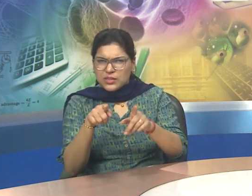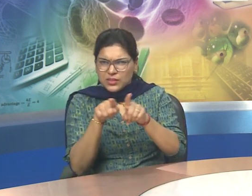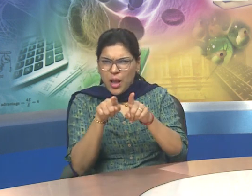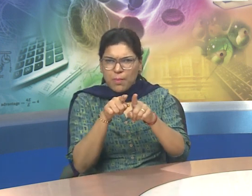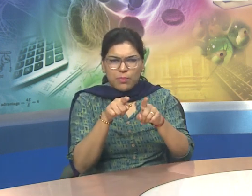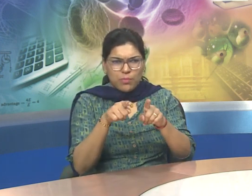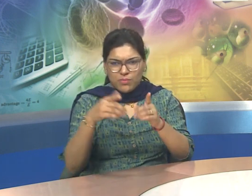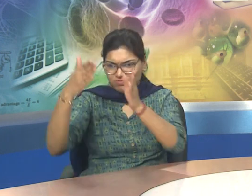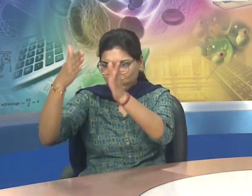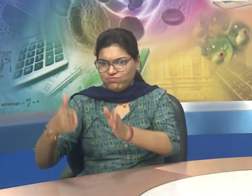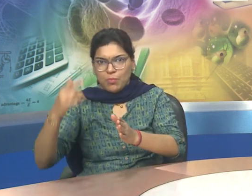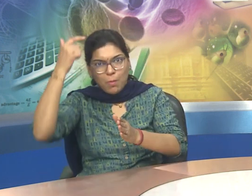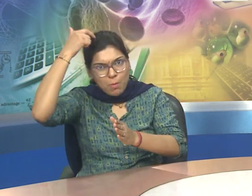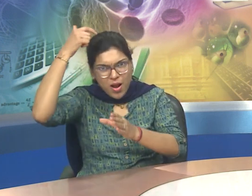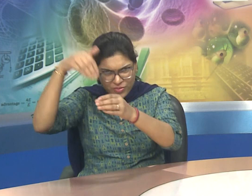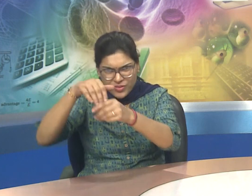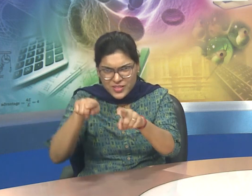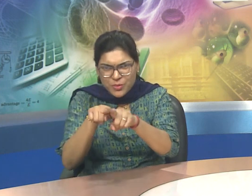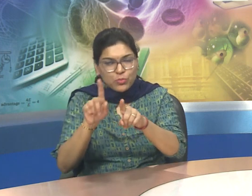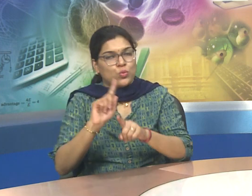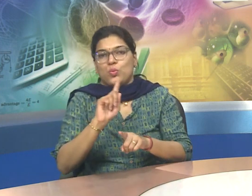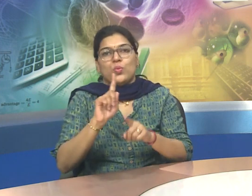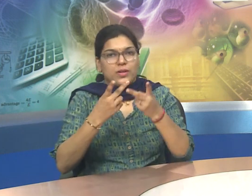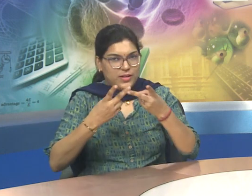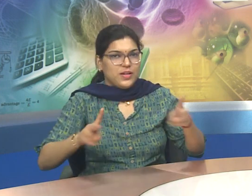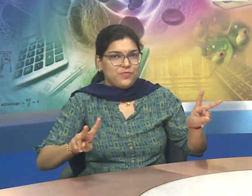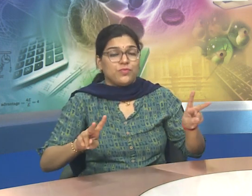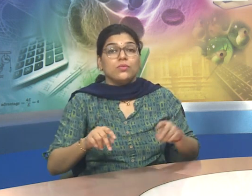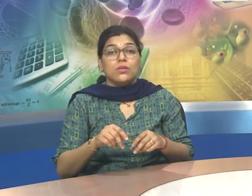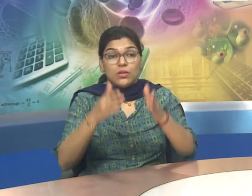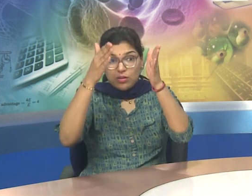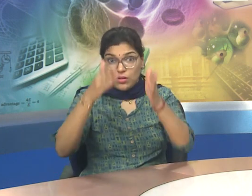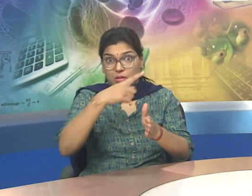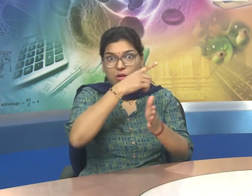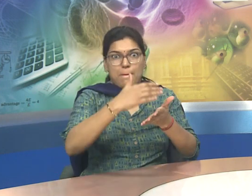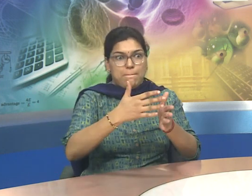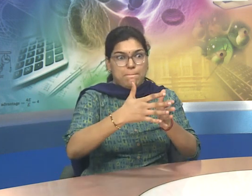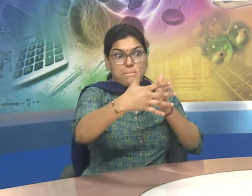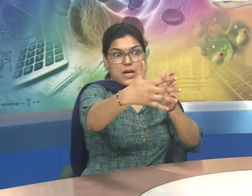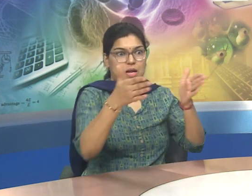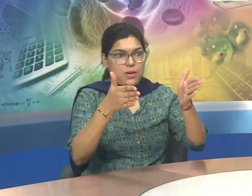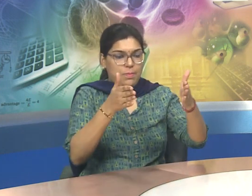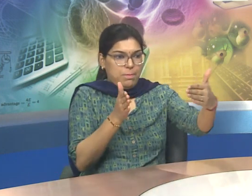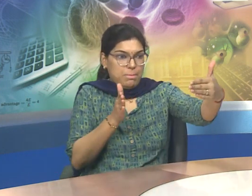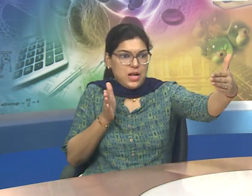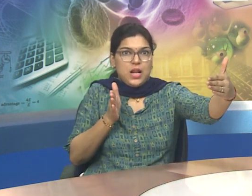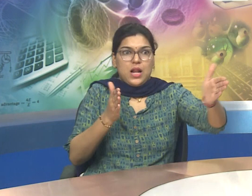You all must have seen a machinery along with a computer or a desktop system. It